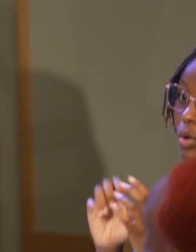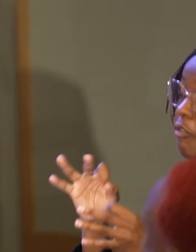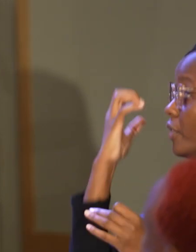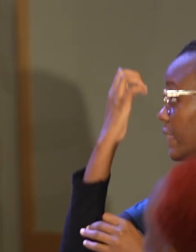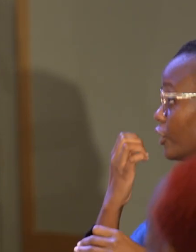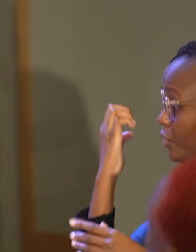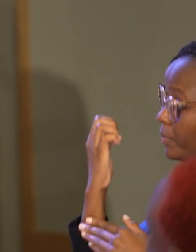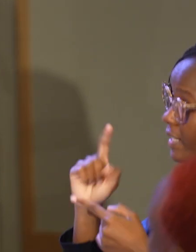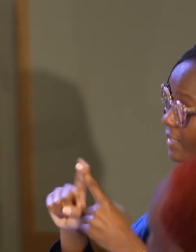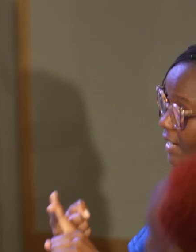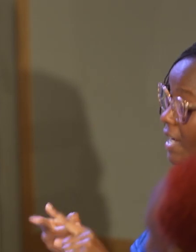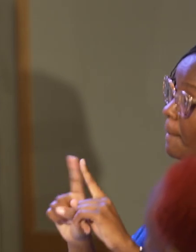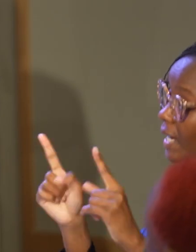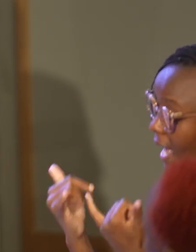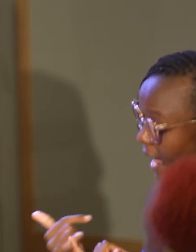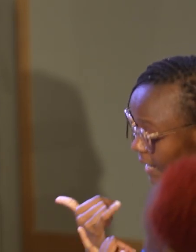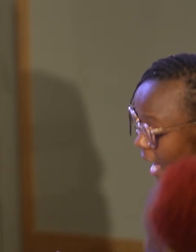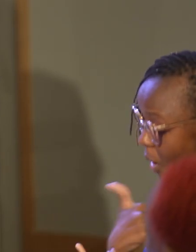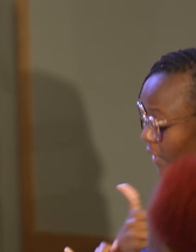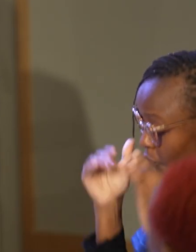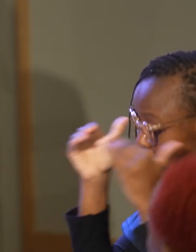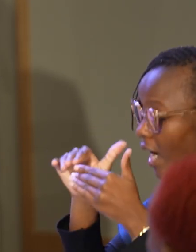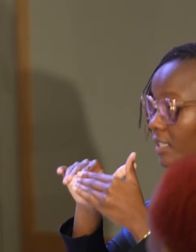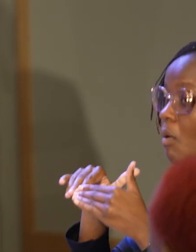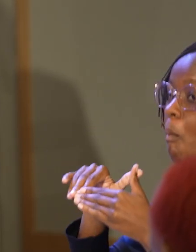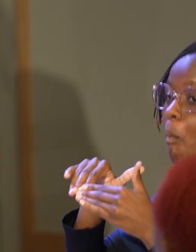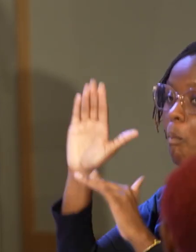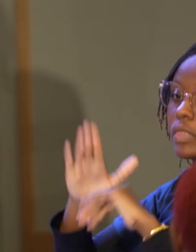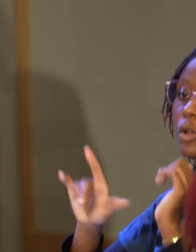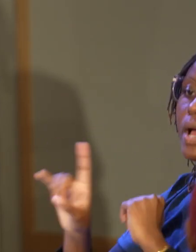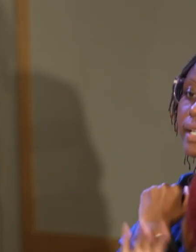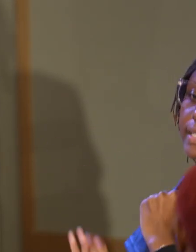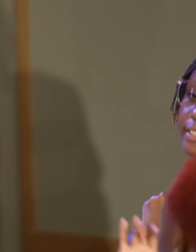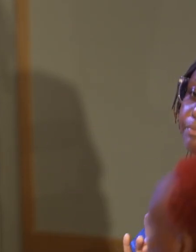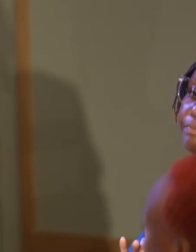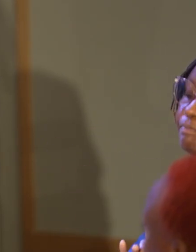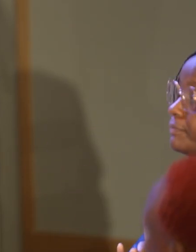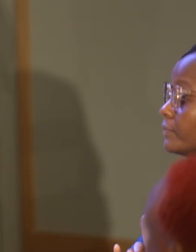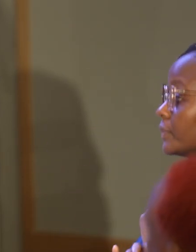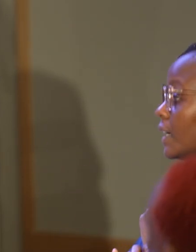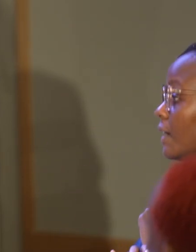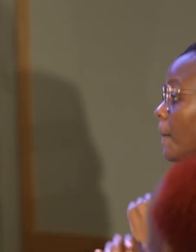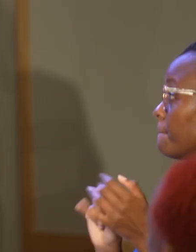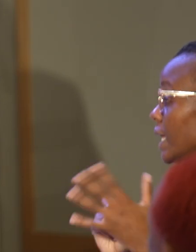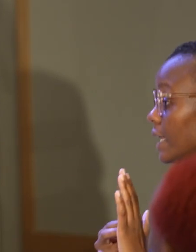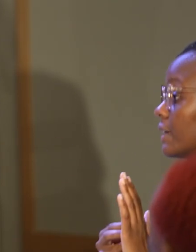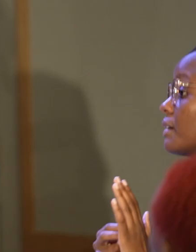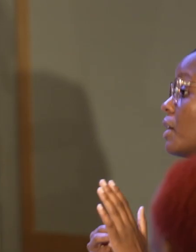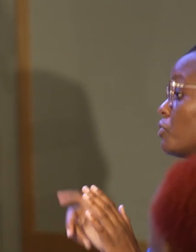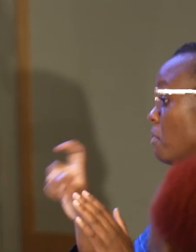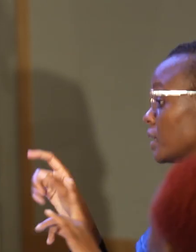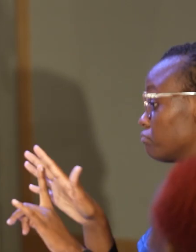now we are going to be dealing with more than one country. And therefore, you need to get them to buy